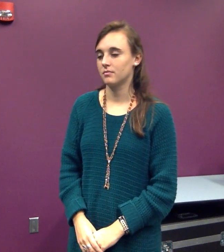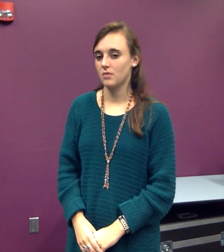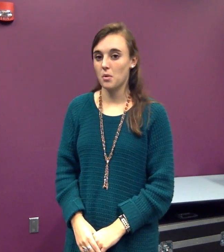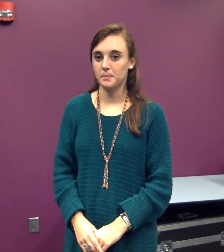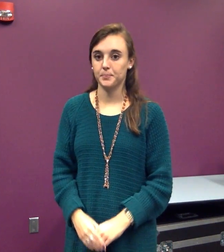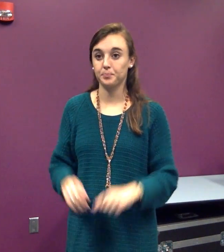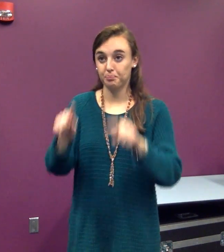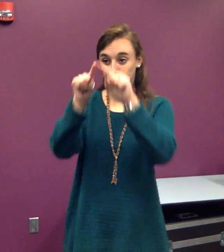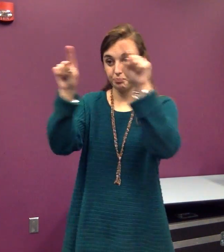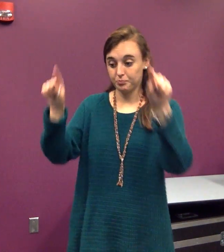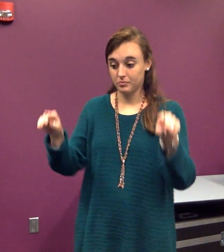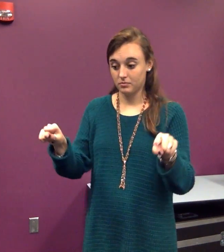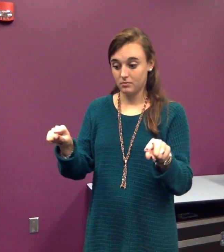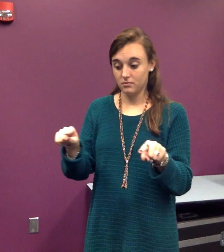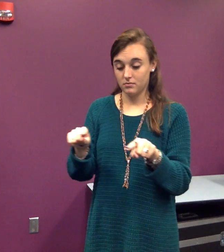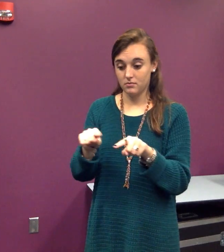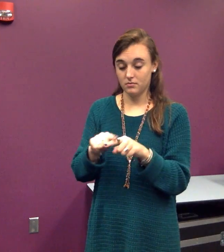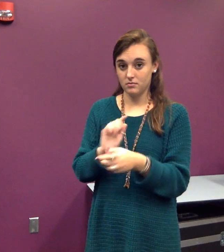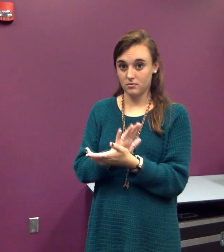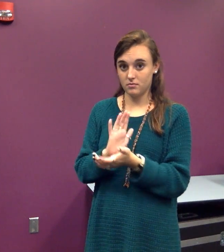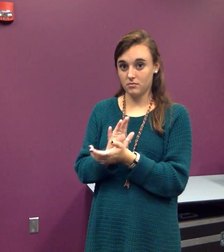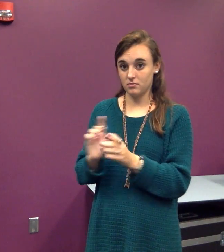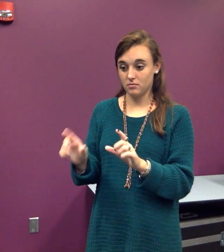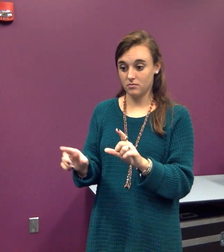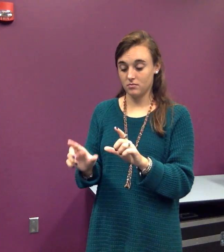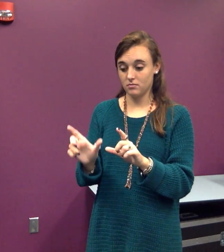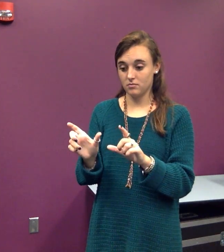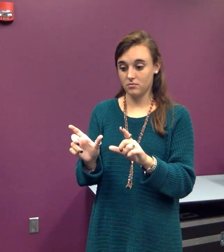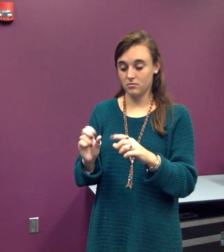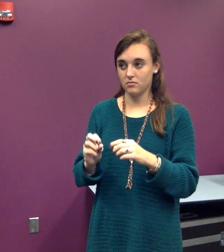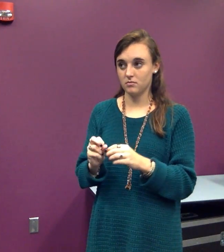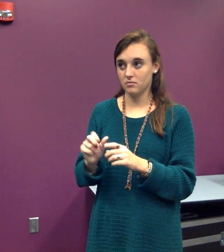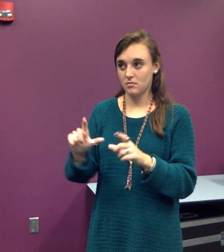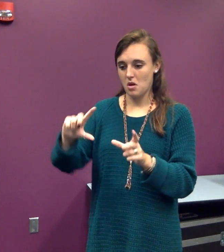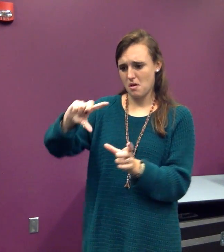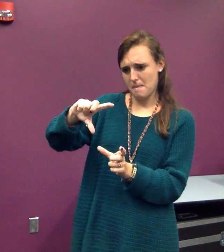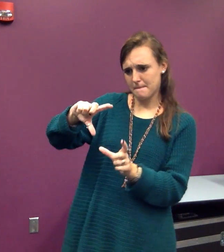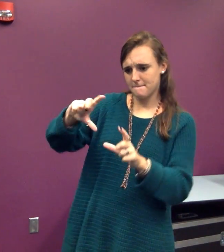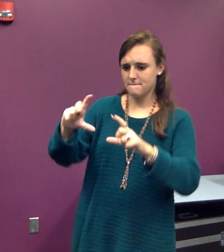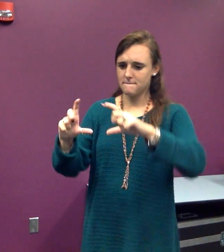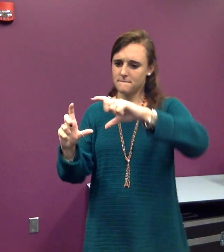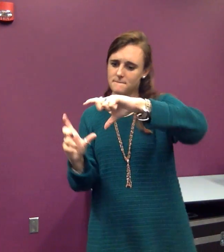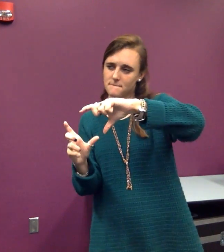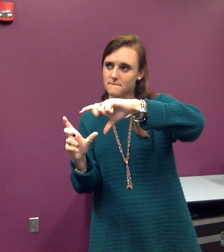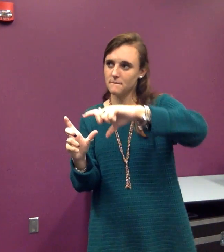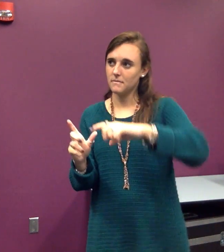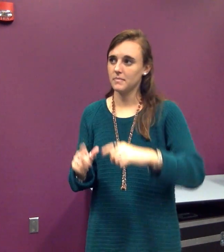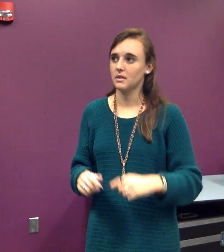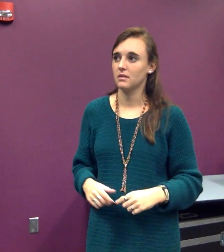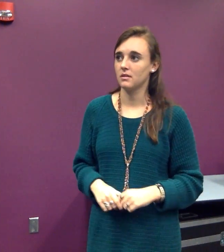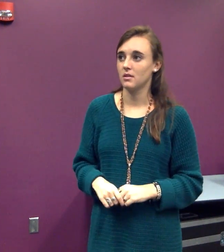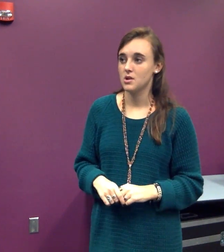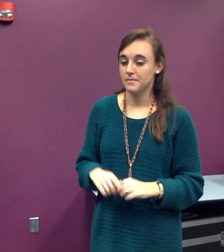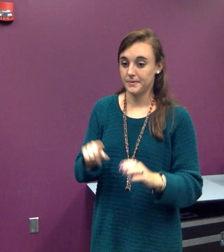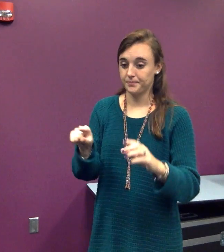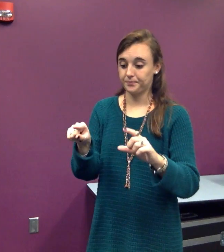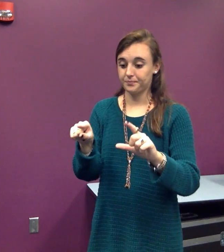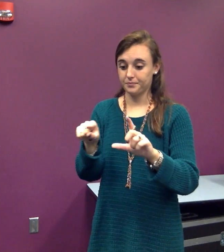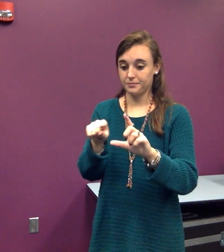paper, take the triangle, turn it the other way. Now notice the bottom of the triangle rides along the bottom